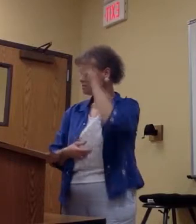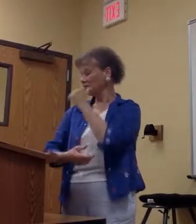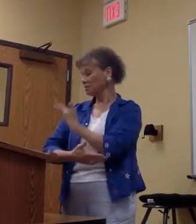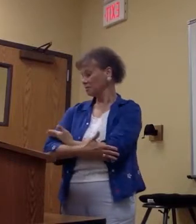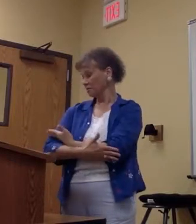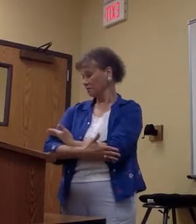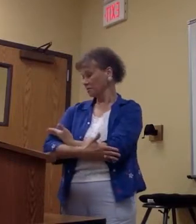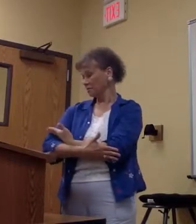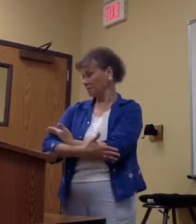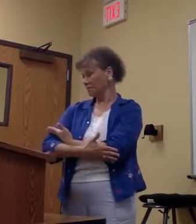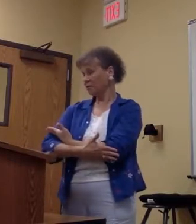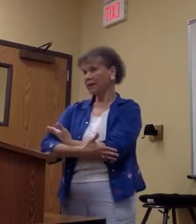granddaughter,